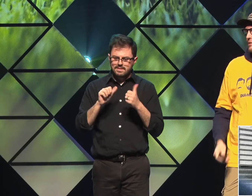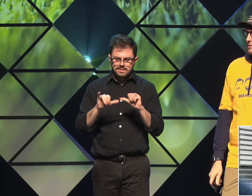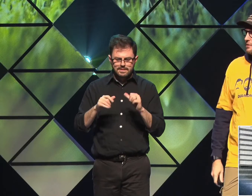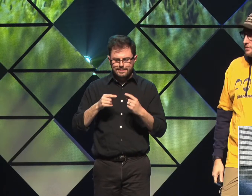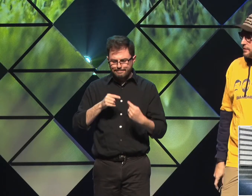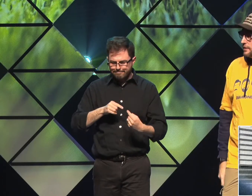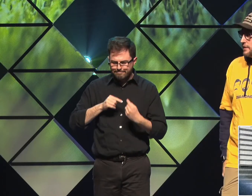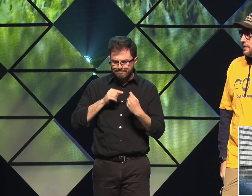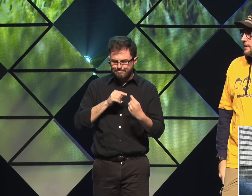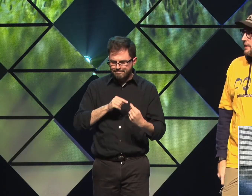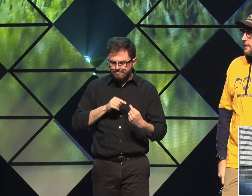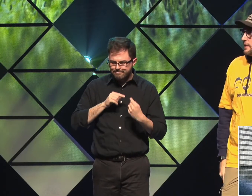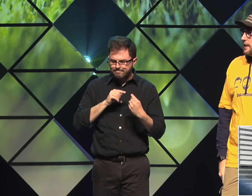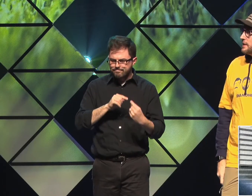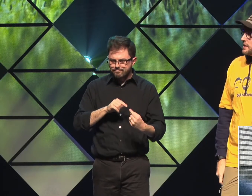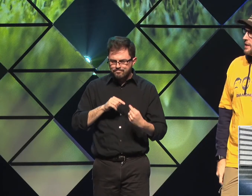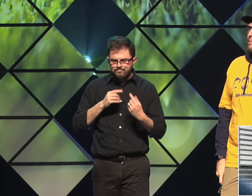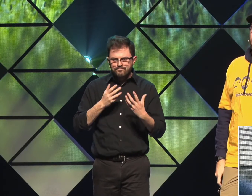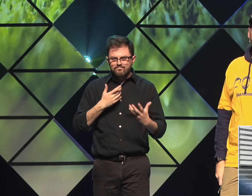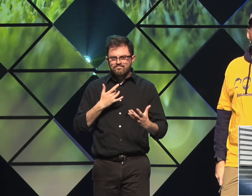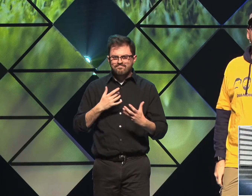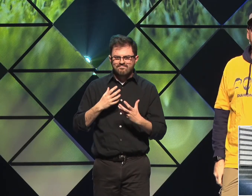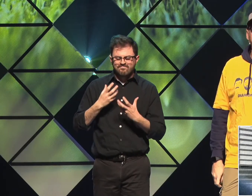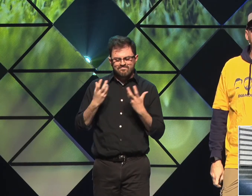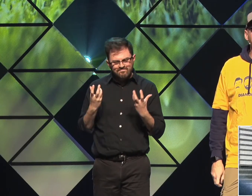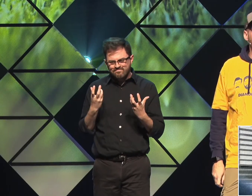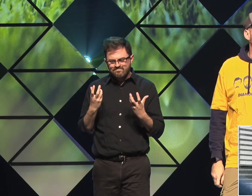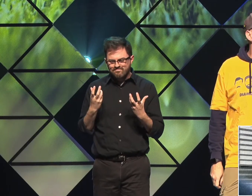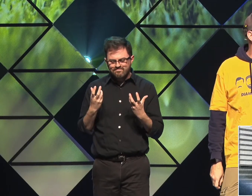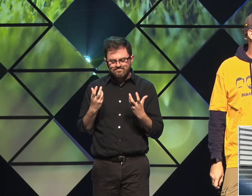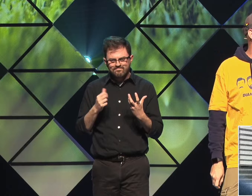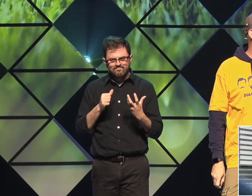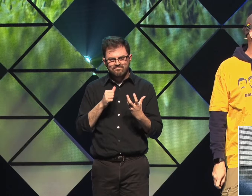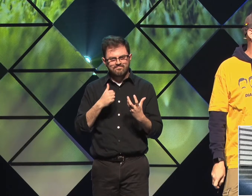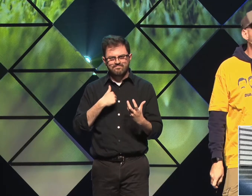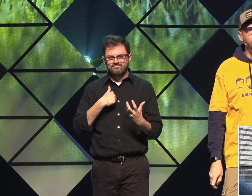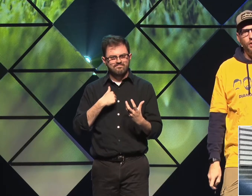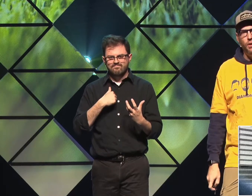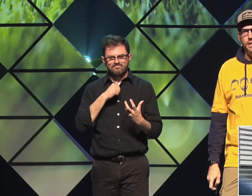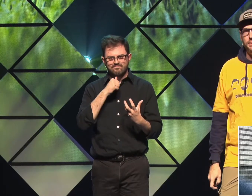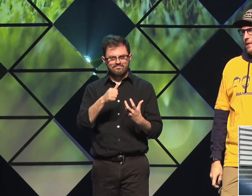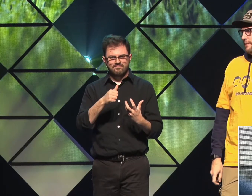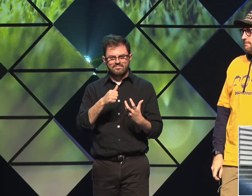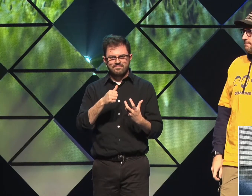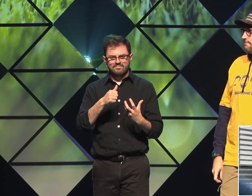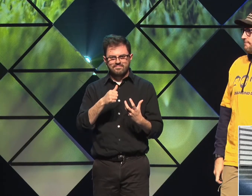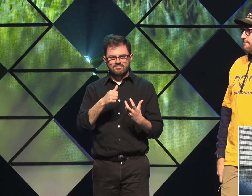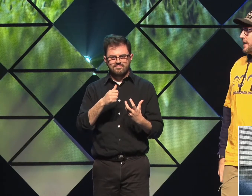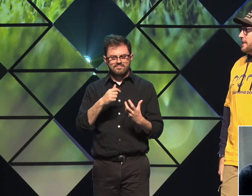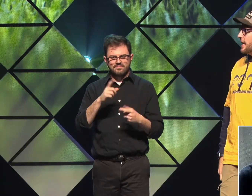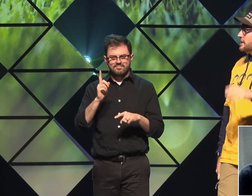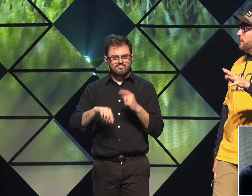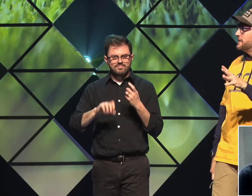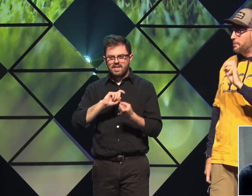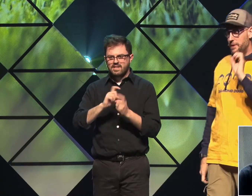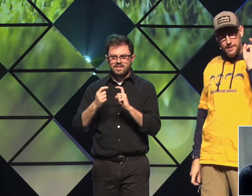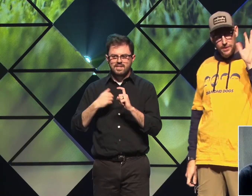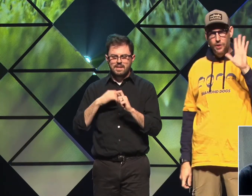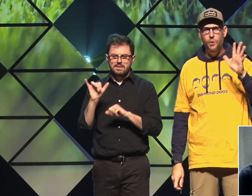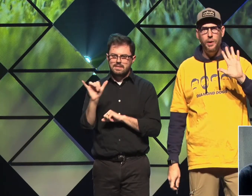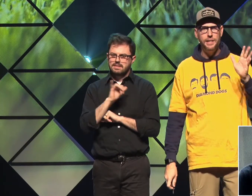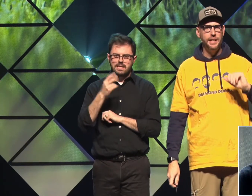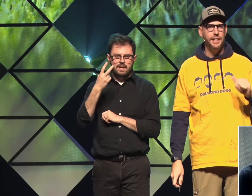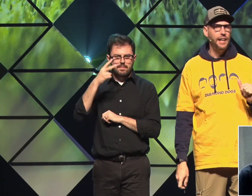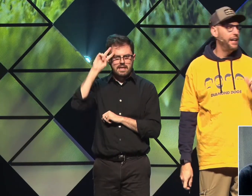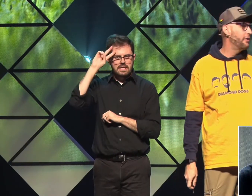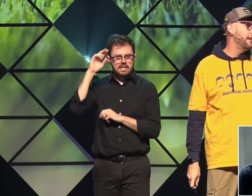grunts. Ugh. And he says, not me. I'm still the same idiot I've always been. And Ted speaks up and he says,